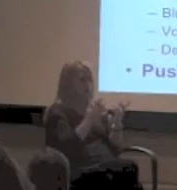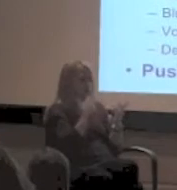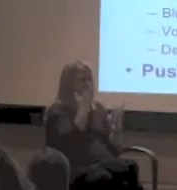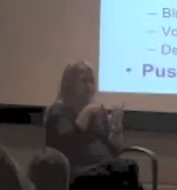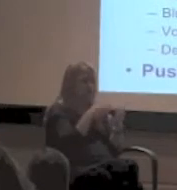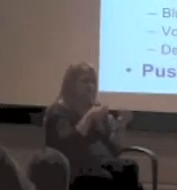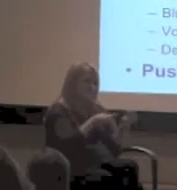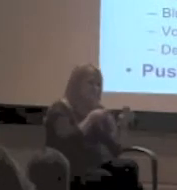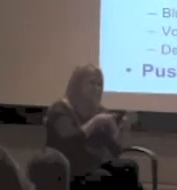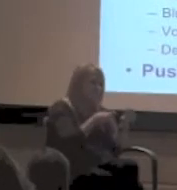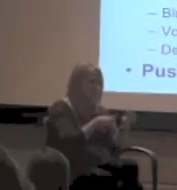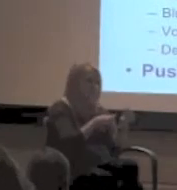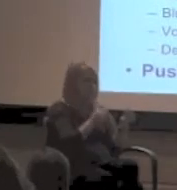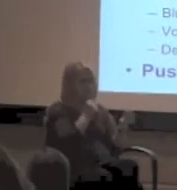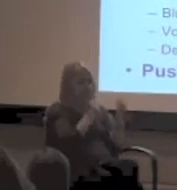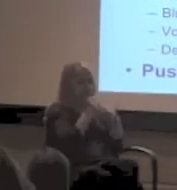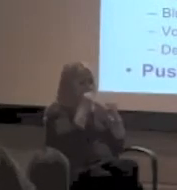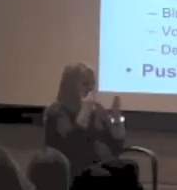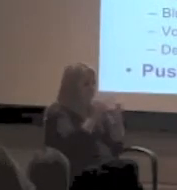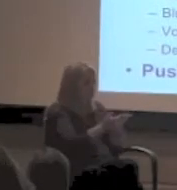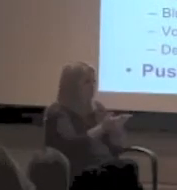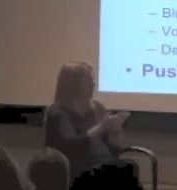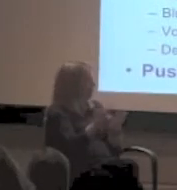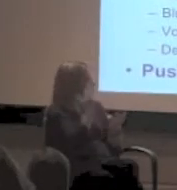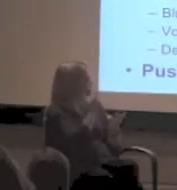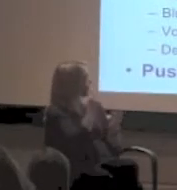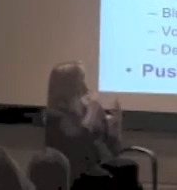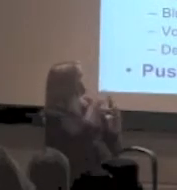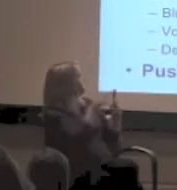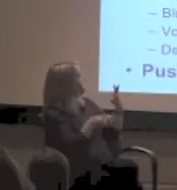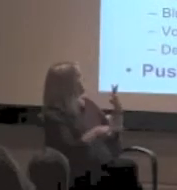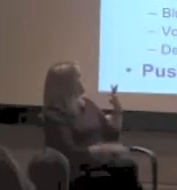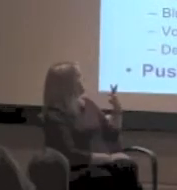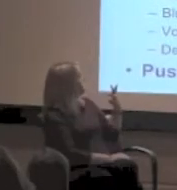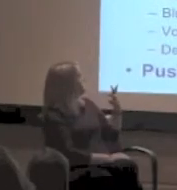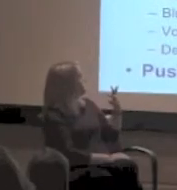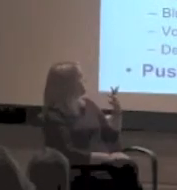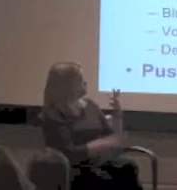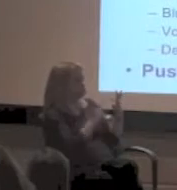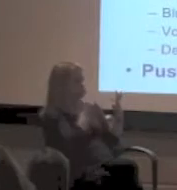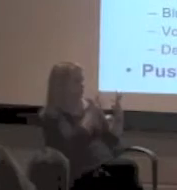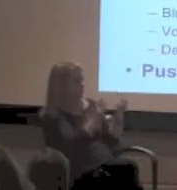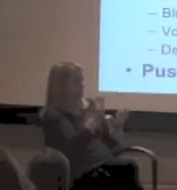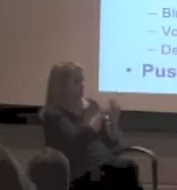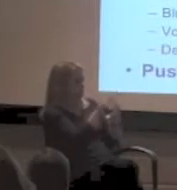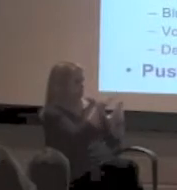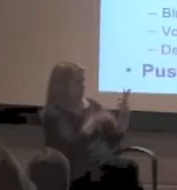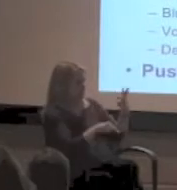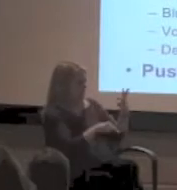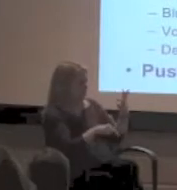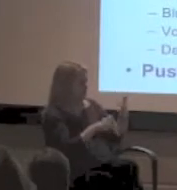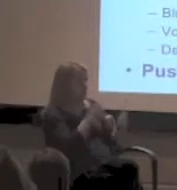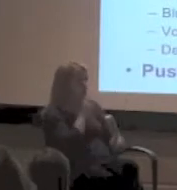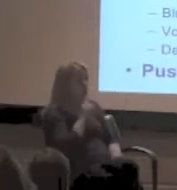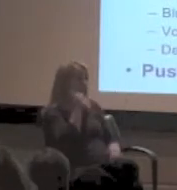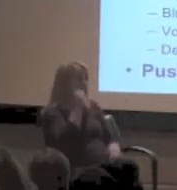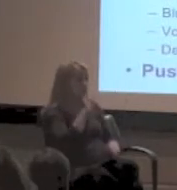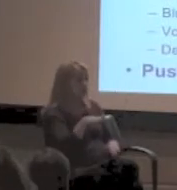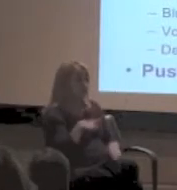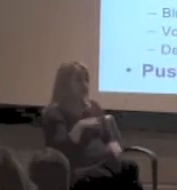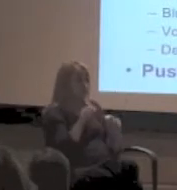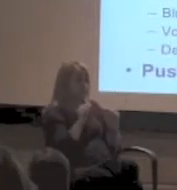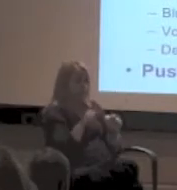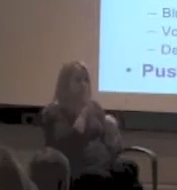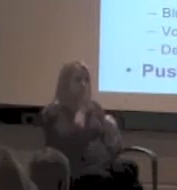again, a million reasons for a baby. So, but those first three things are very specific. Okay? Older kids